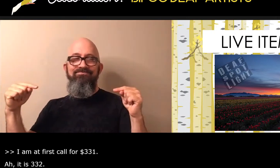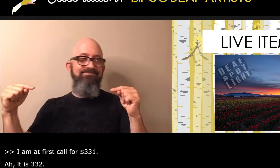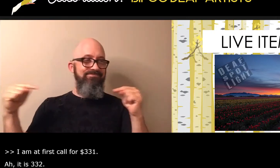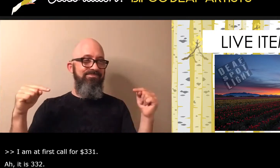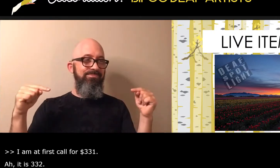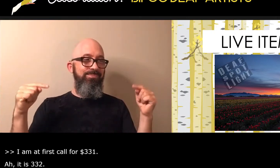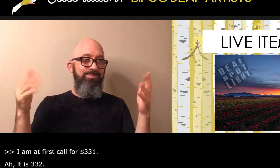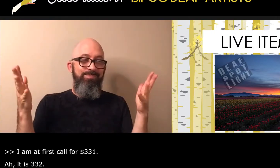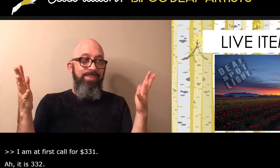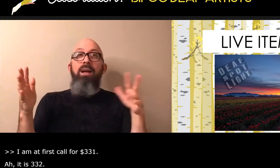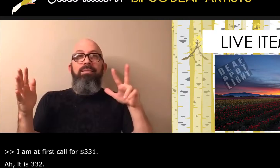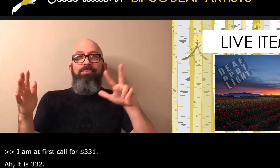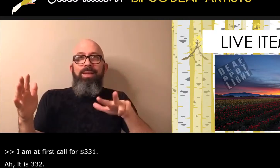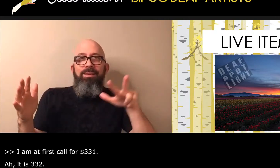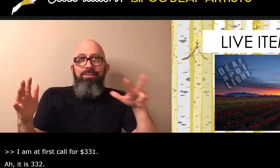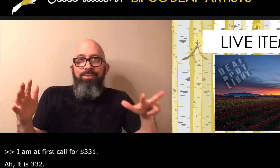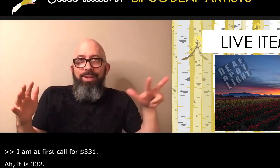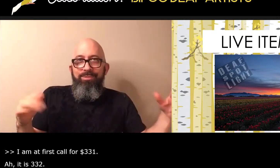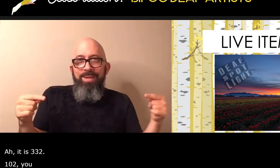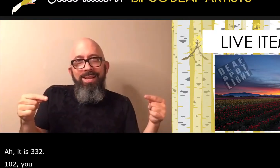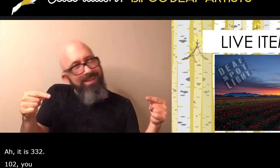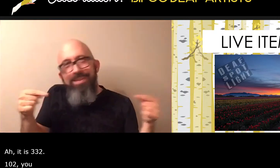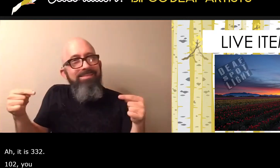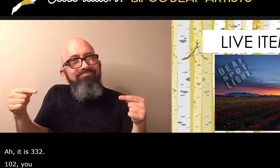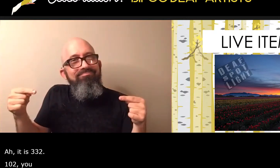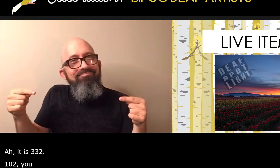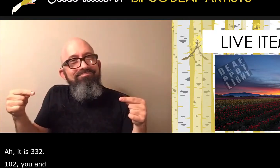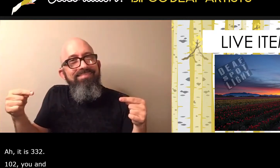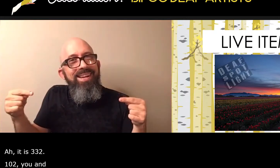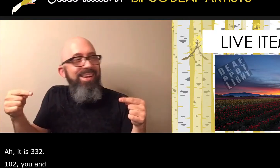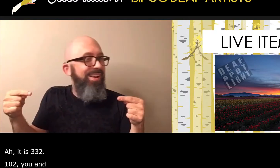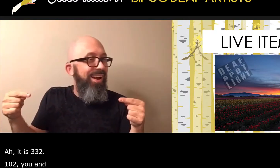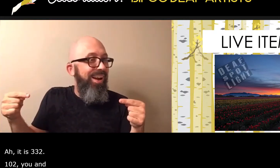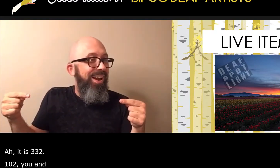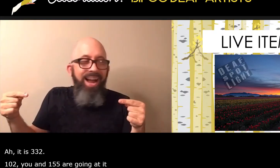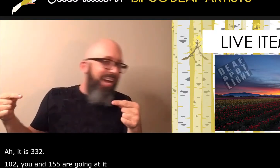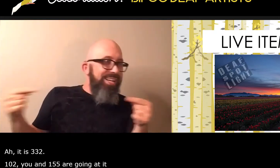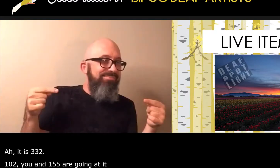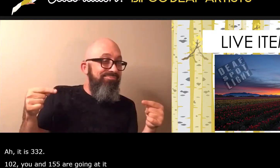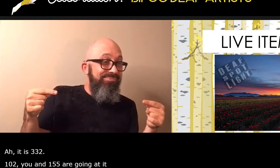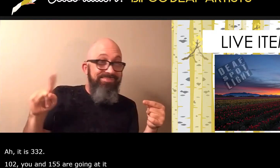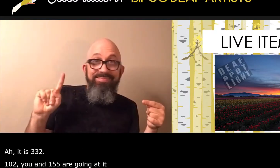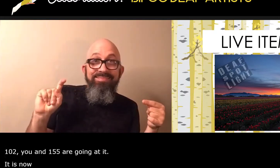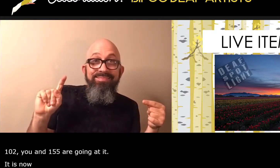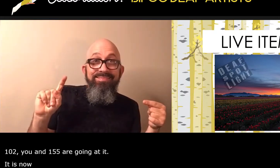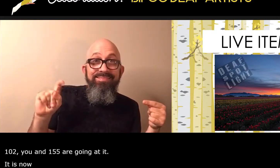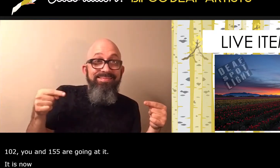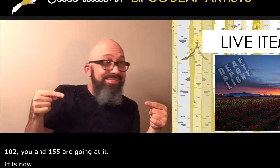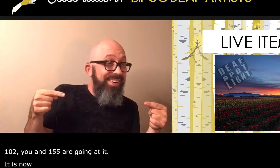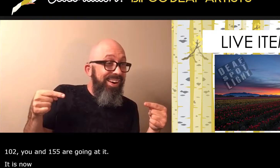You and 155 are going at it. It's now at 333.